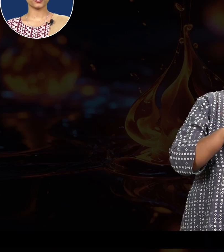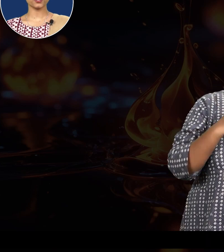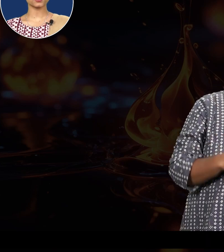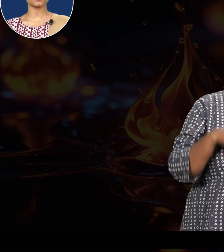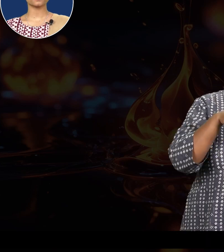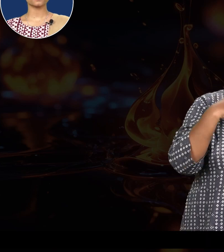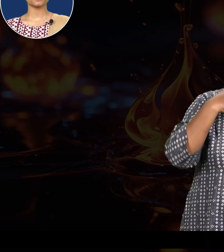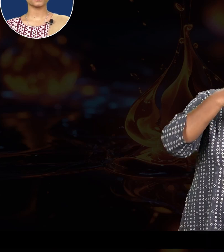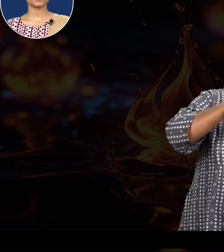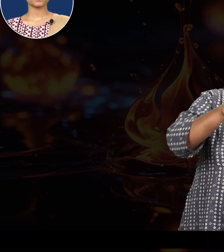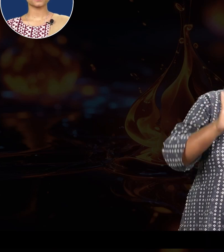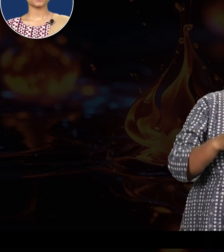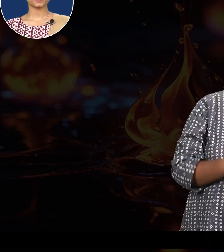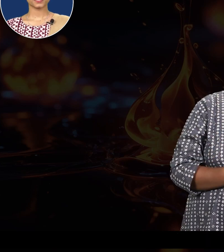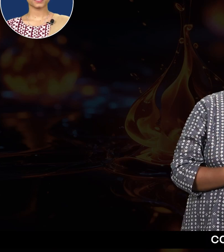produced